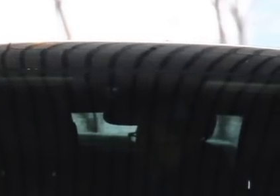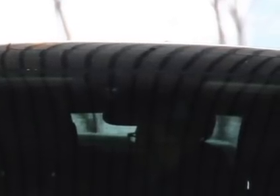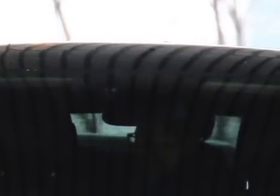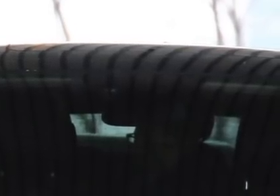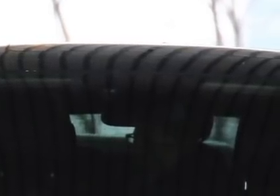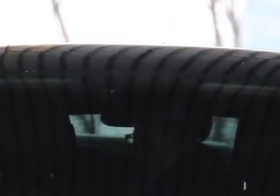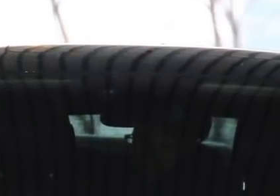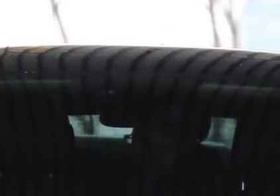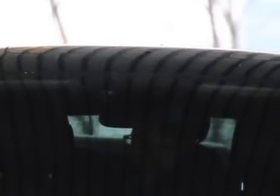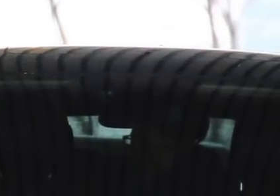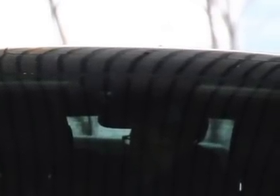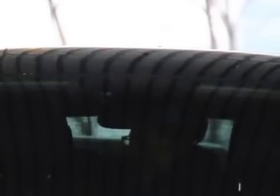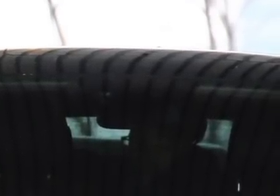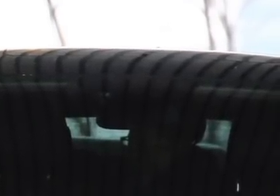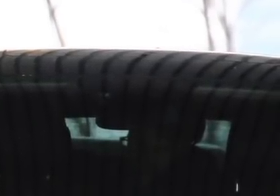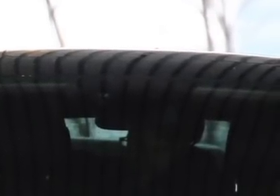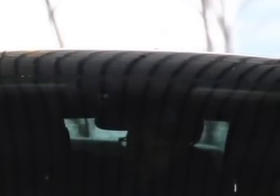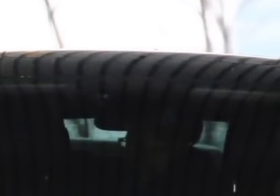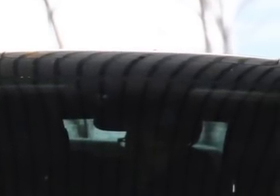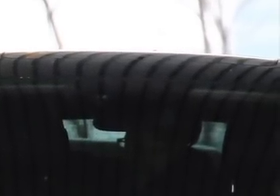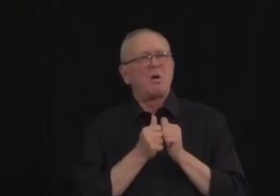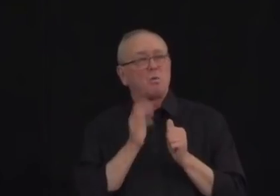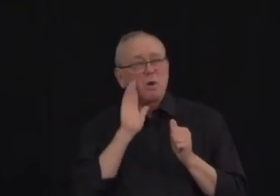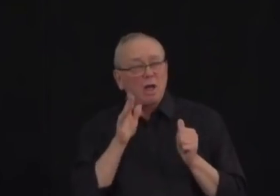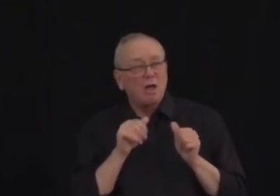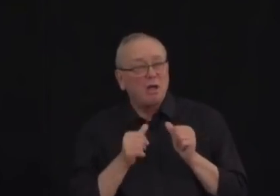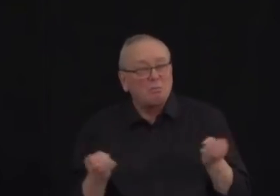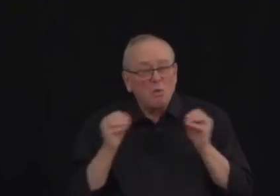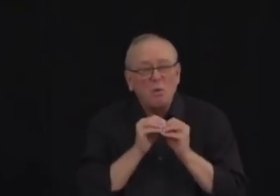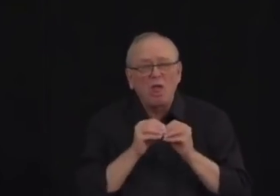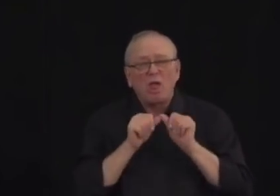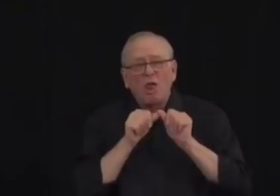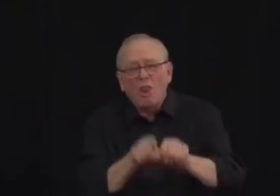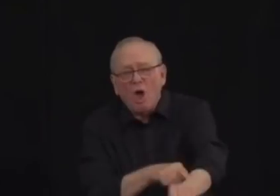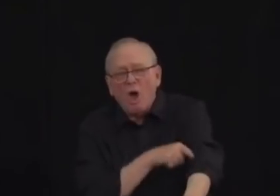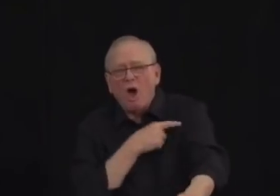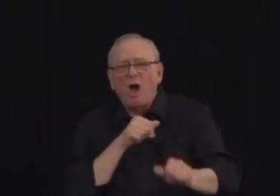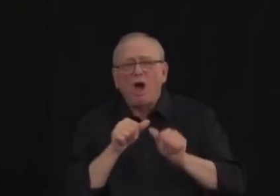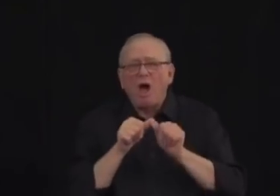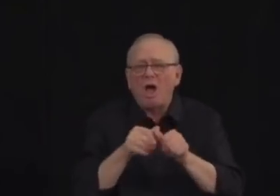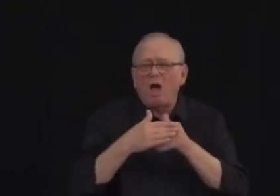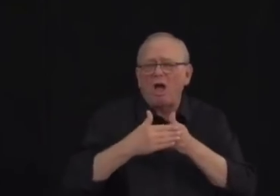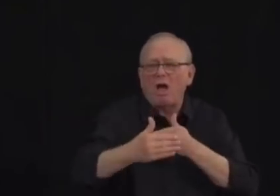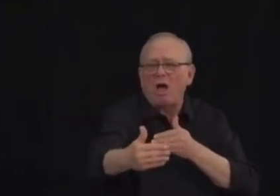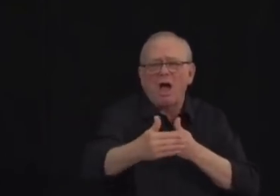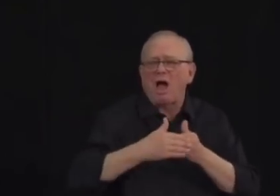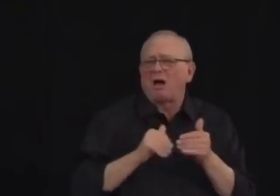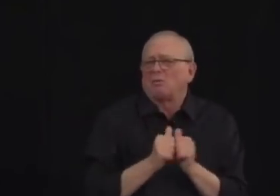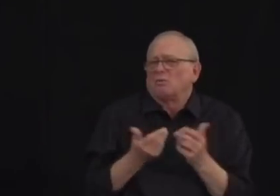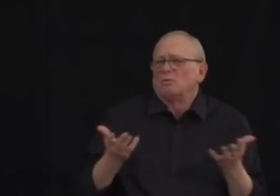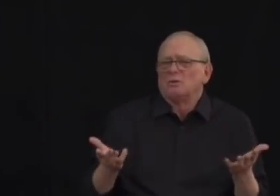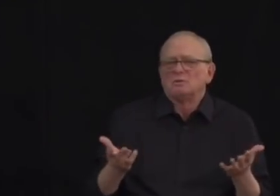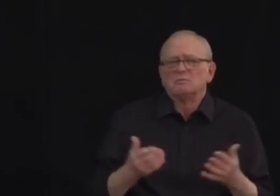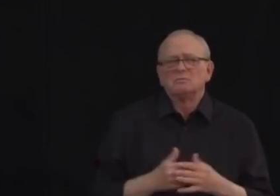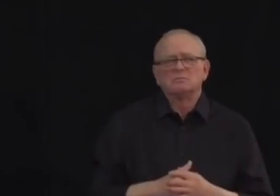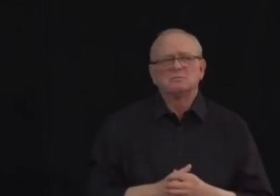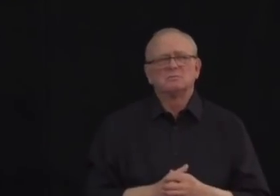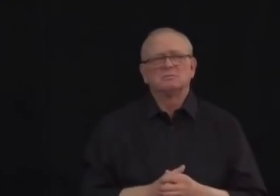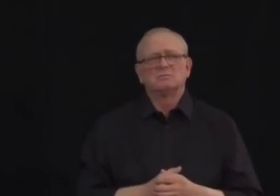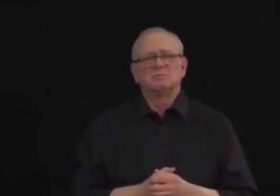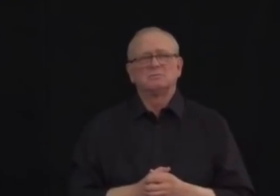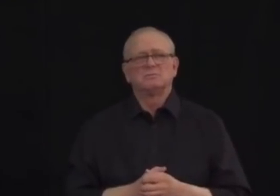to expand our testing as of today. Albertans and Canadians need to be prepared that the pandemic will continue to have an impact